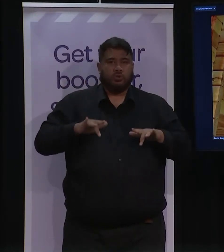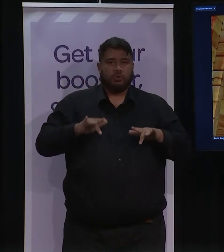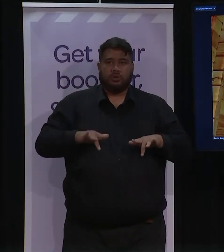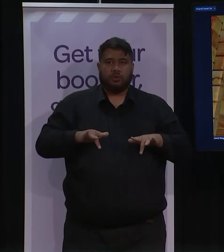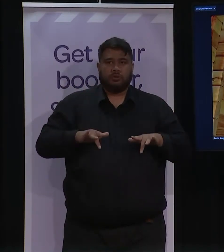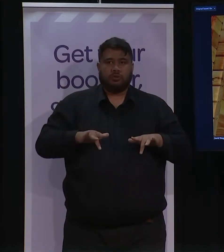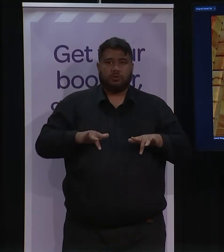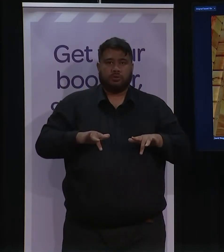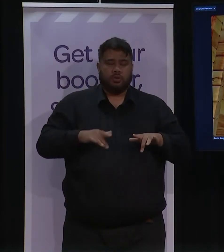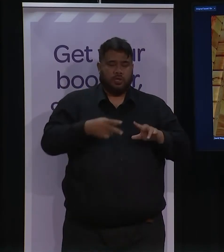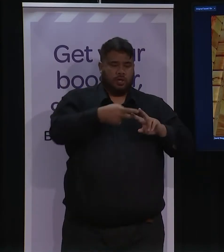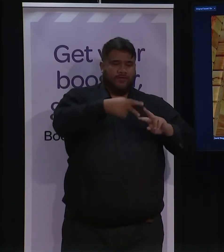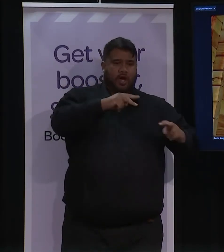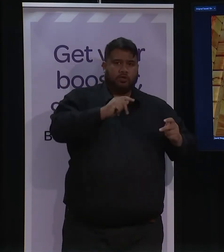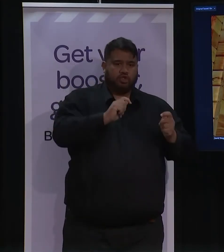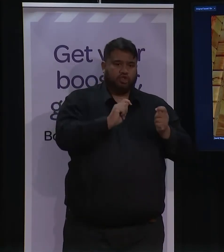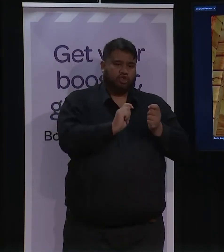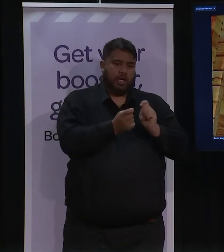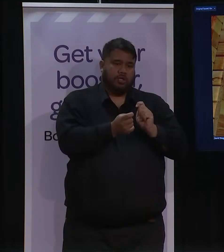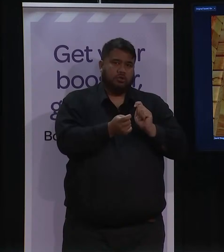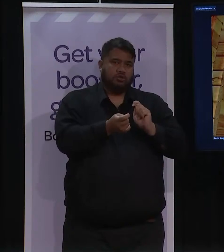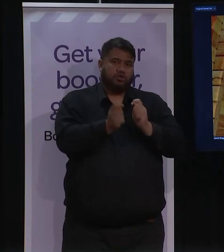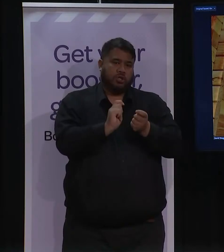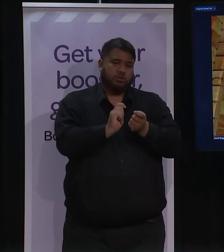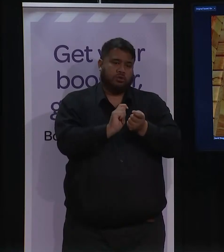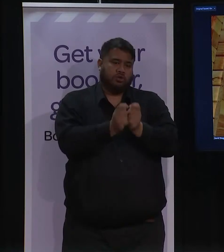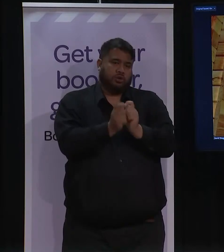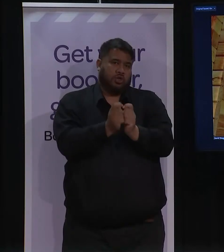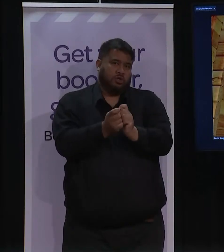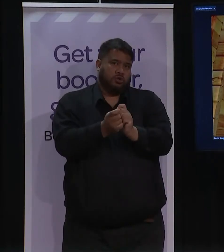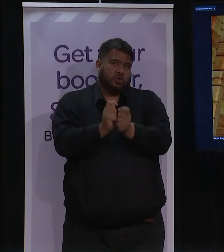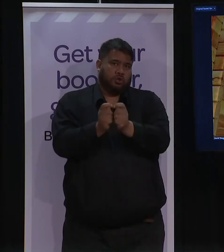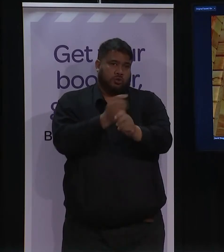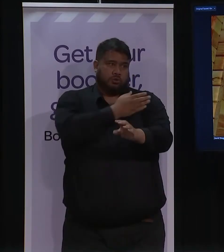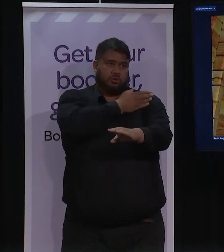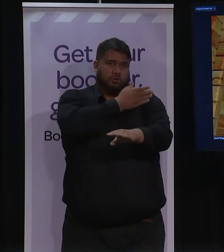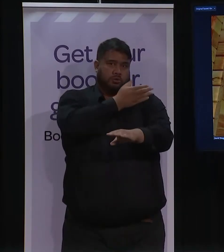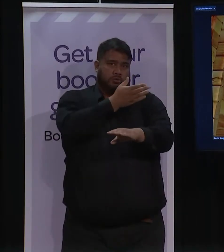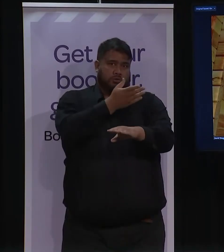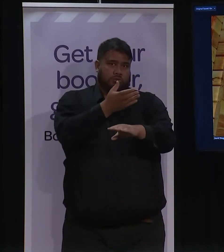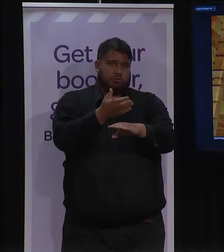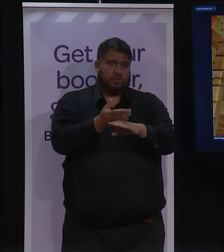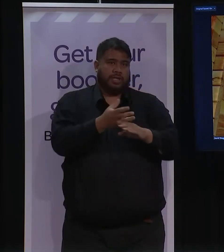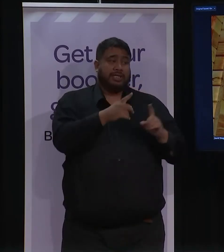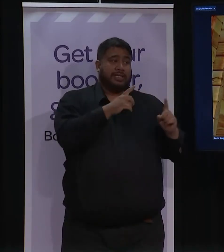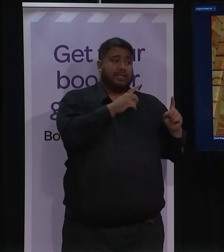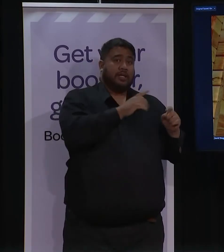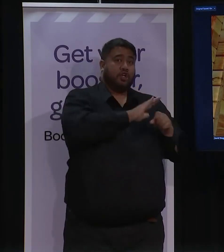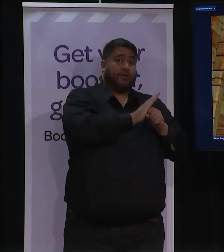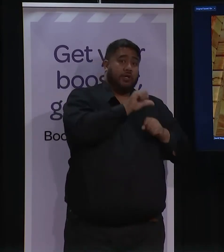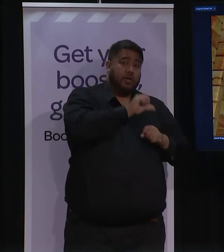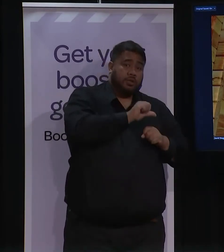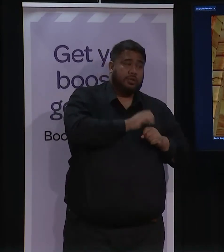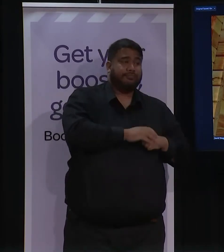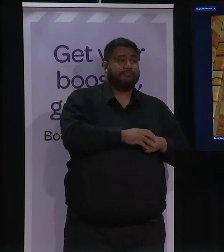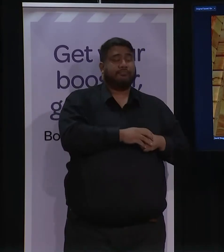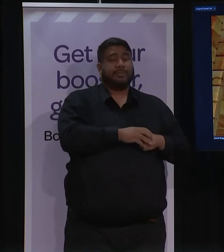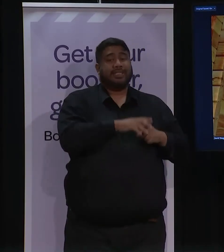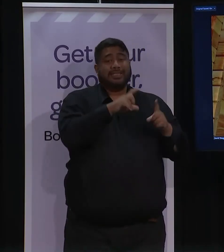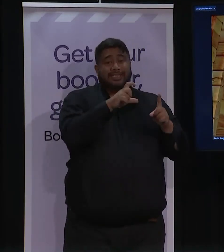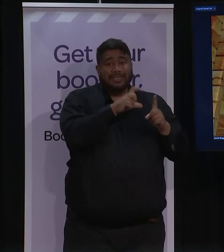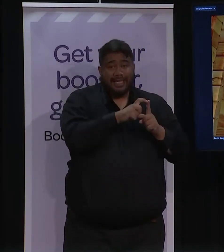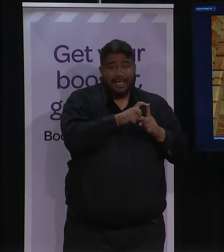to mutate, and personally, I'll be surprised if we're still talking about the Omicron variant by the end of the